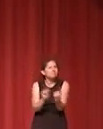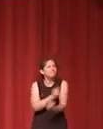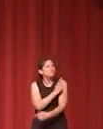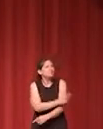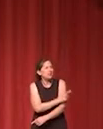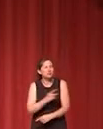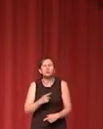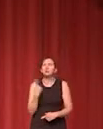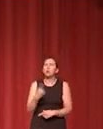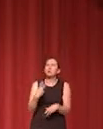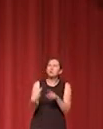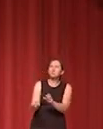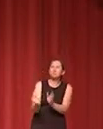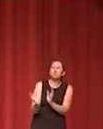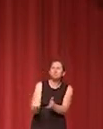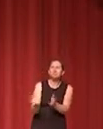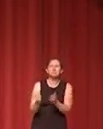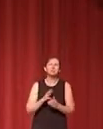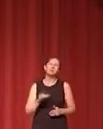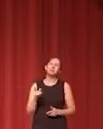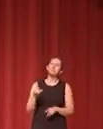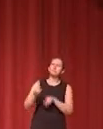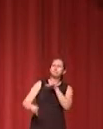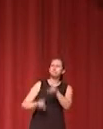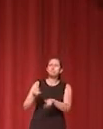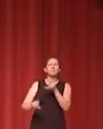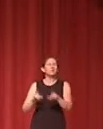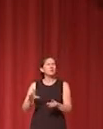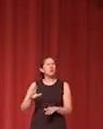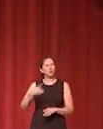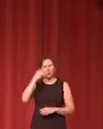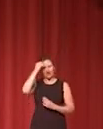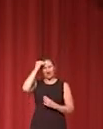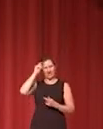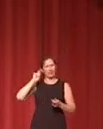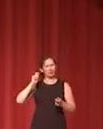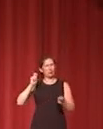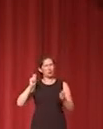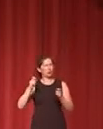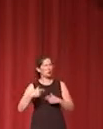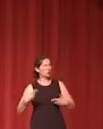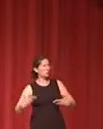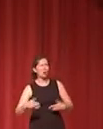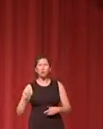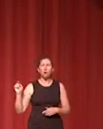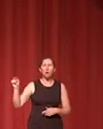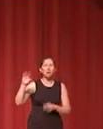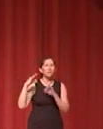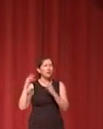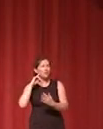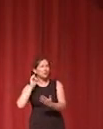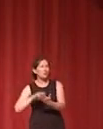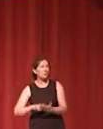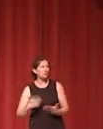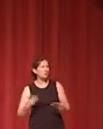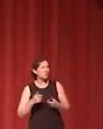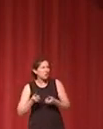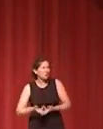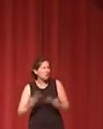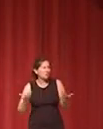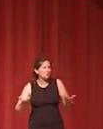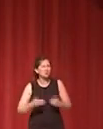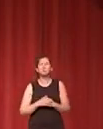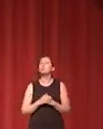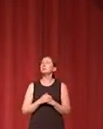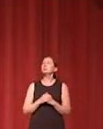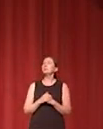noticed. We're ruling out other things, the thyroid problems. But again, there's a lot of different causes of dementia. So this is where we get to